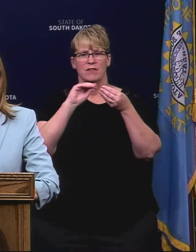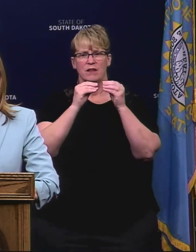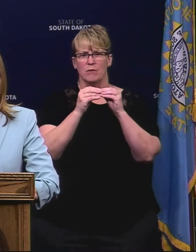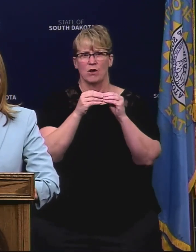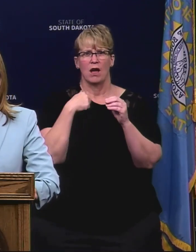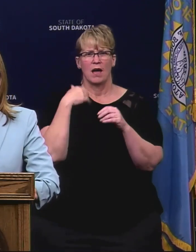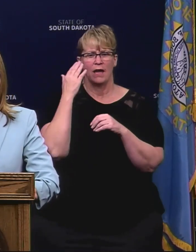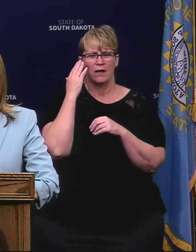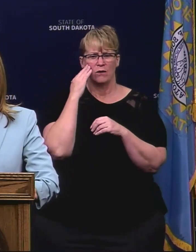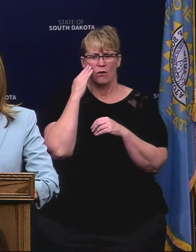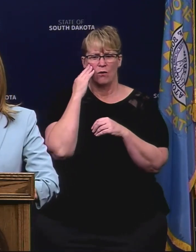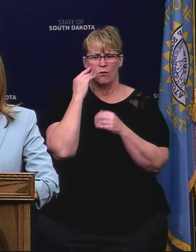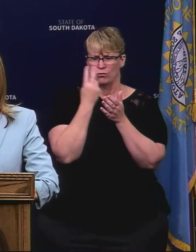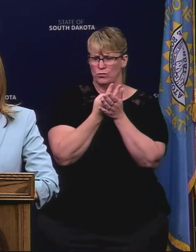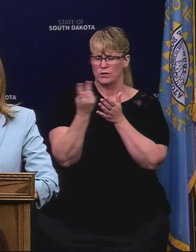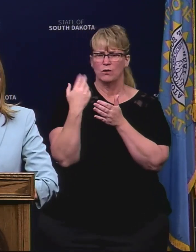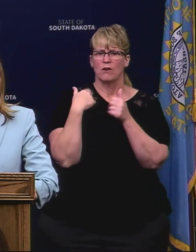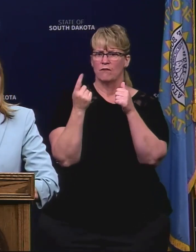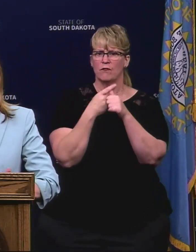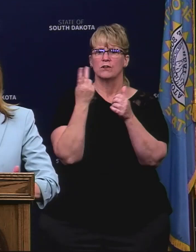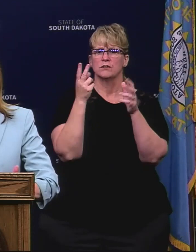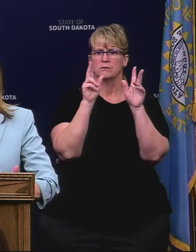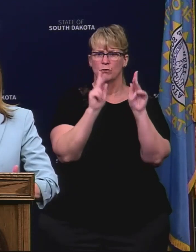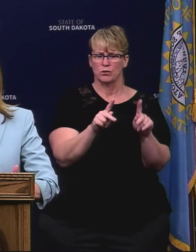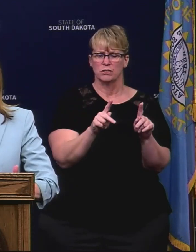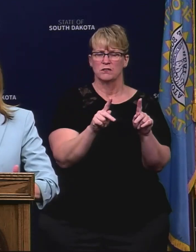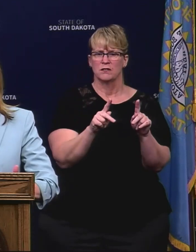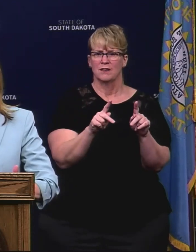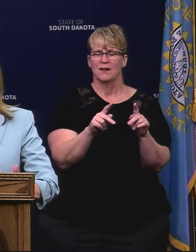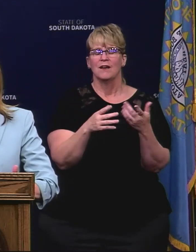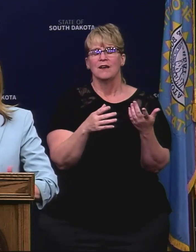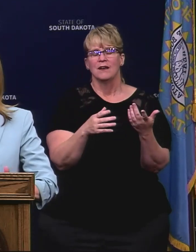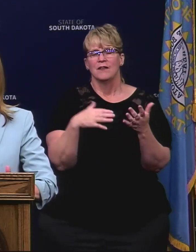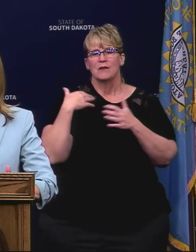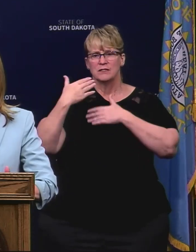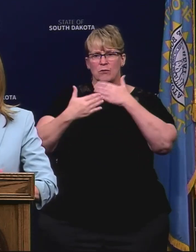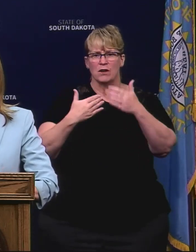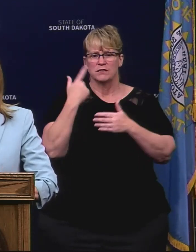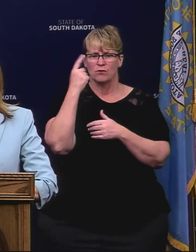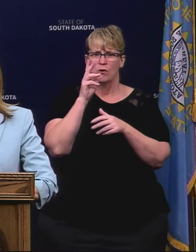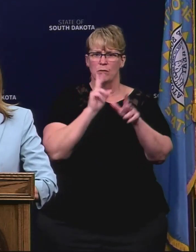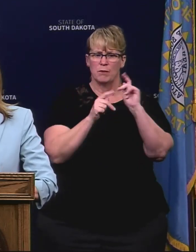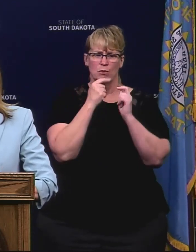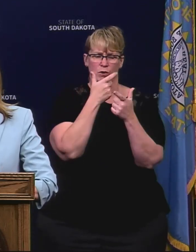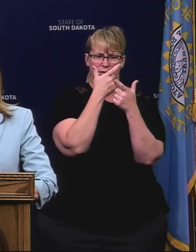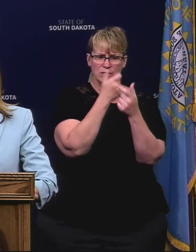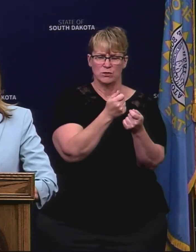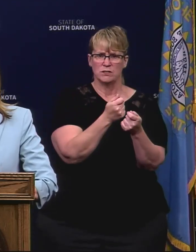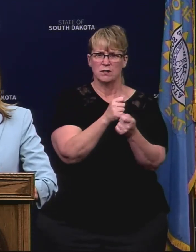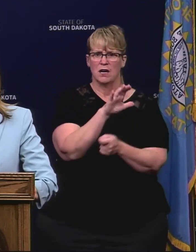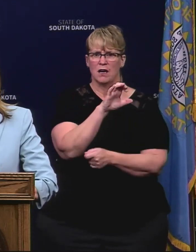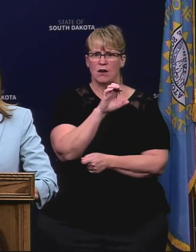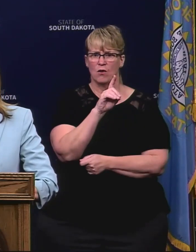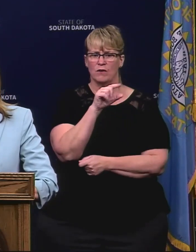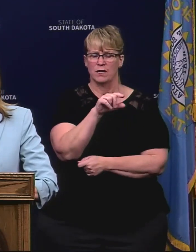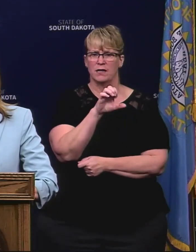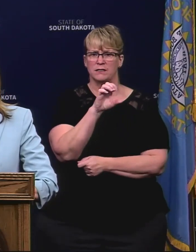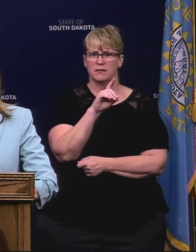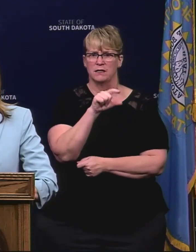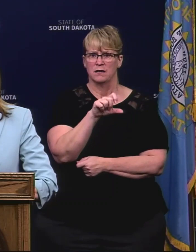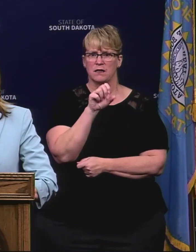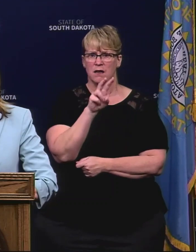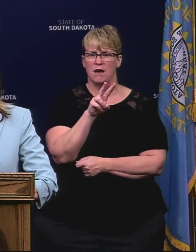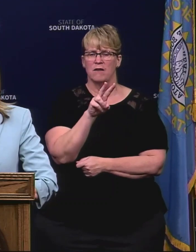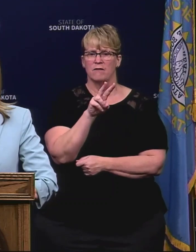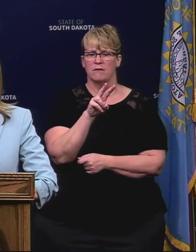first person here just a couple of weeks ago. There's a process for people that are interested. You can find information on the